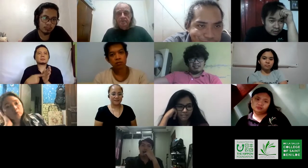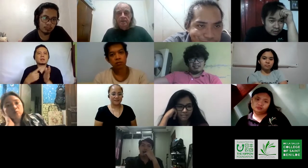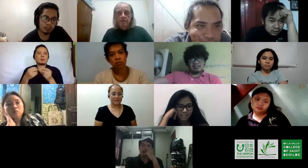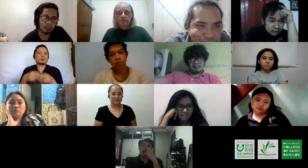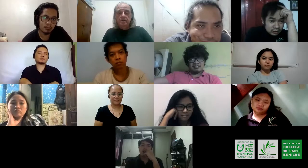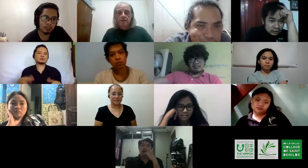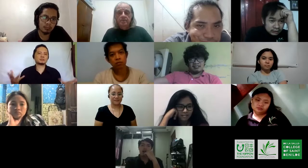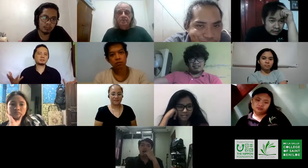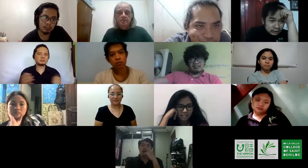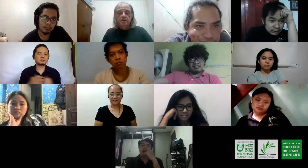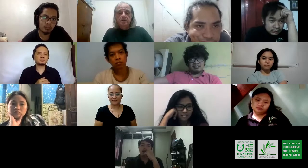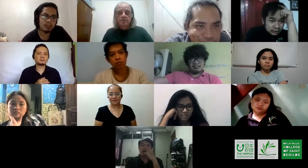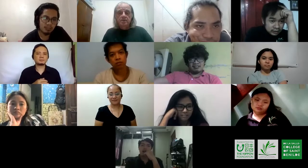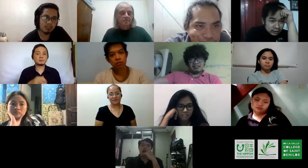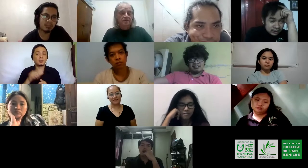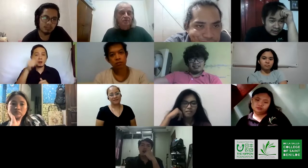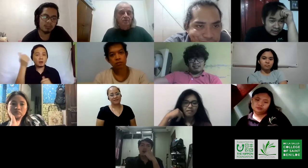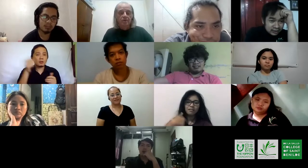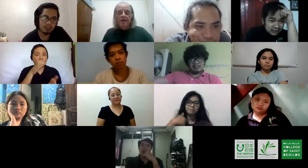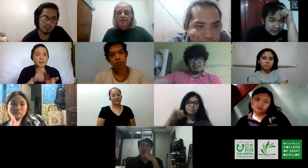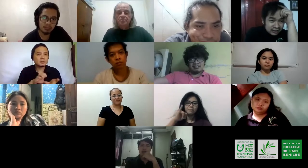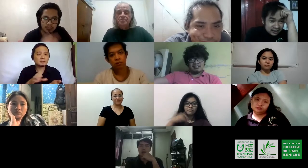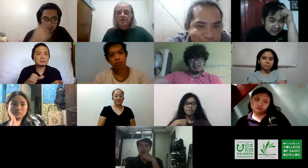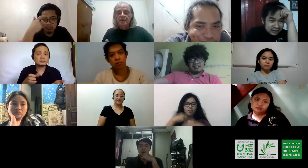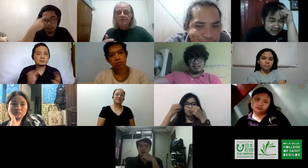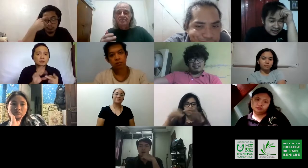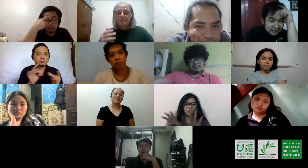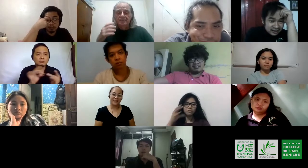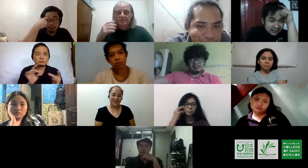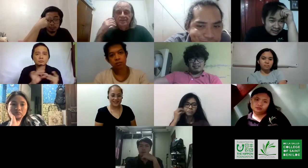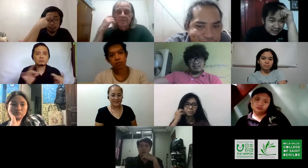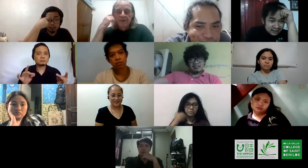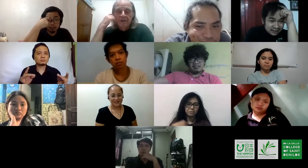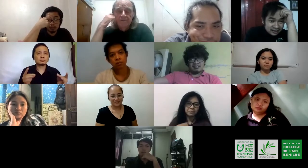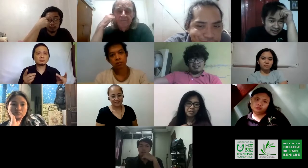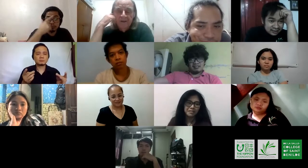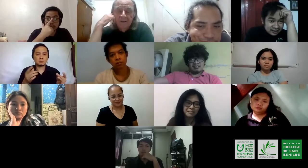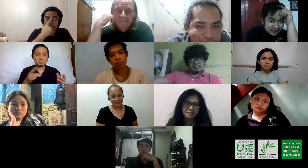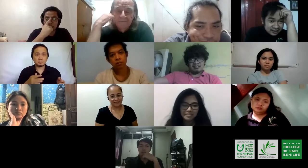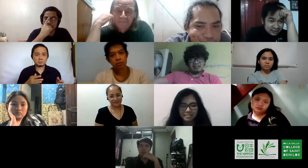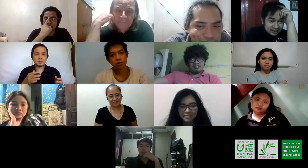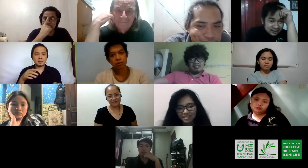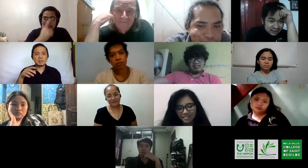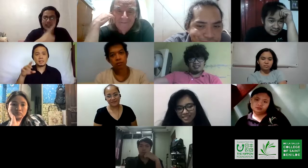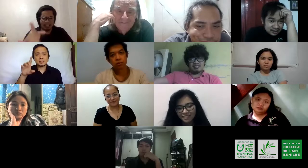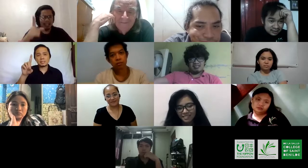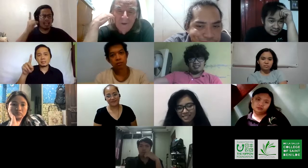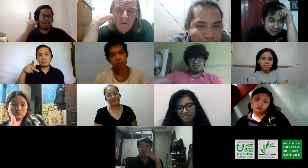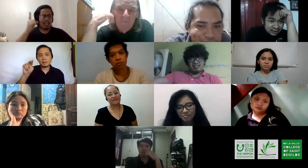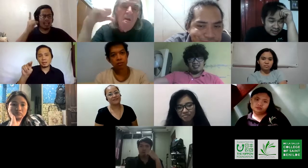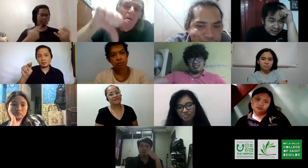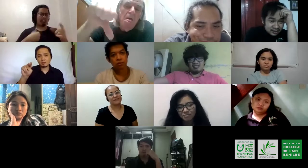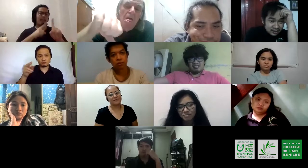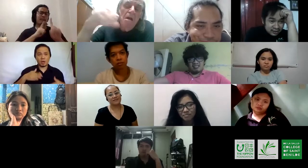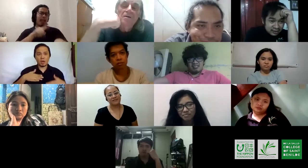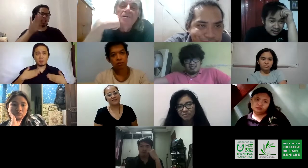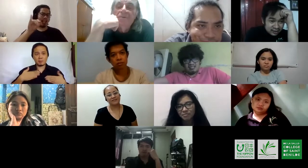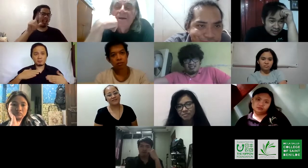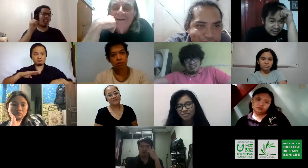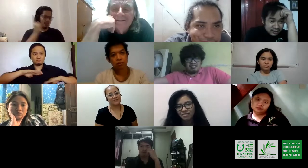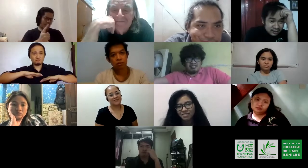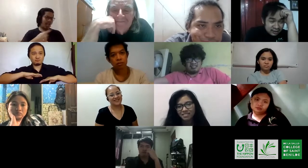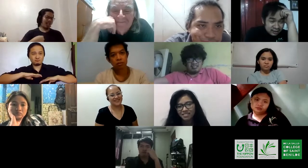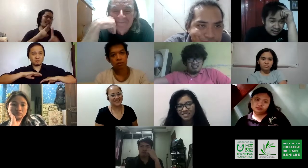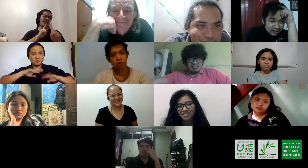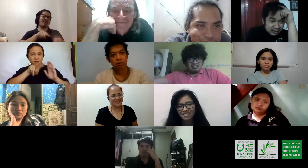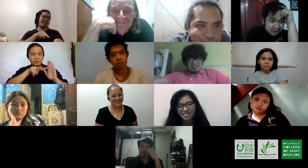Anything else? Any other comments? So you glad you saw DPN video? Or bleh, you don't